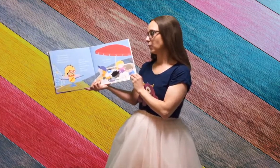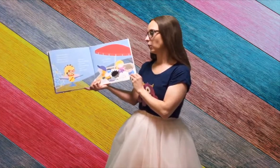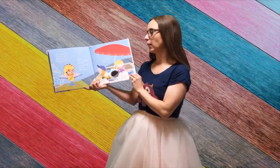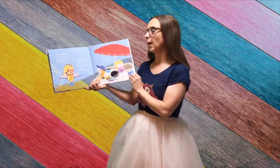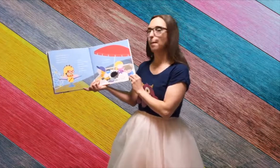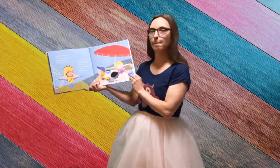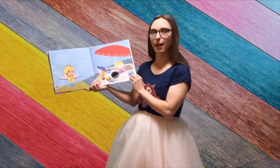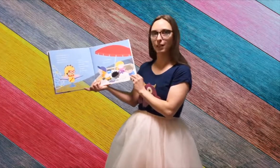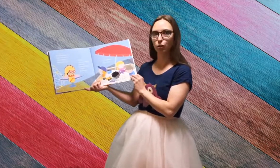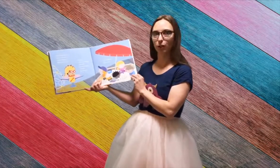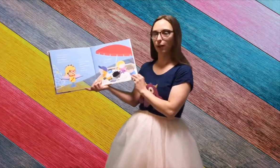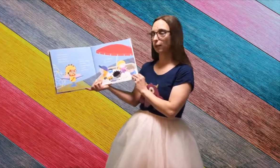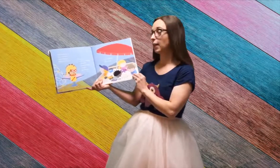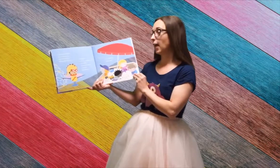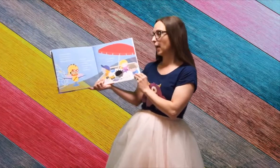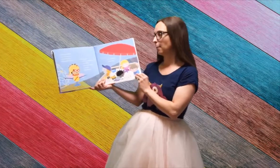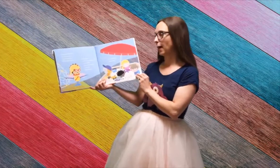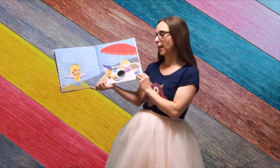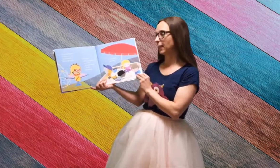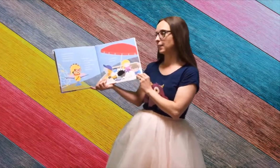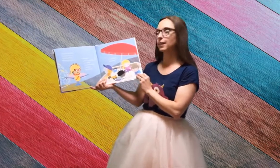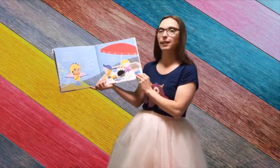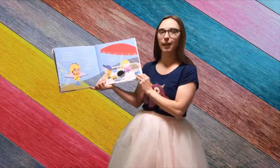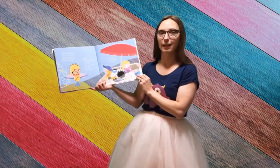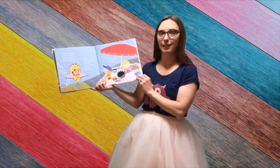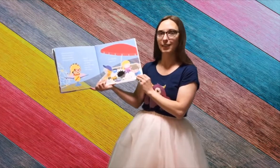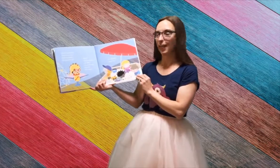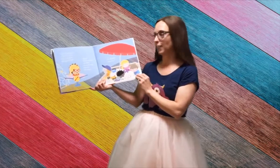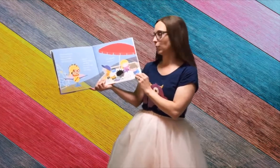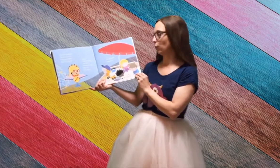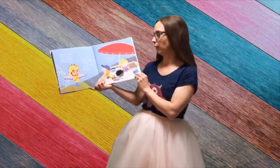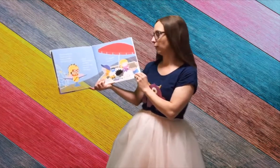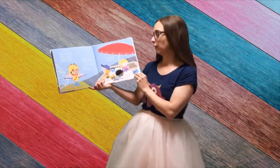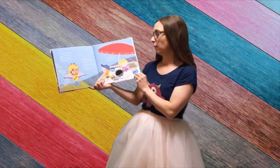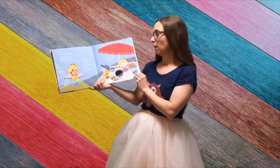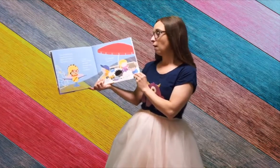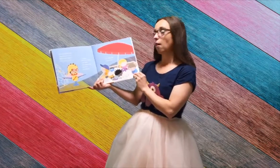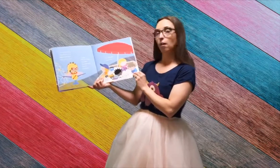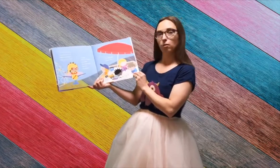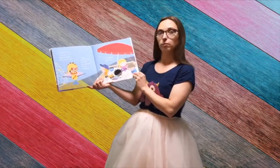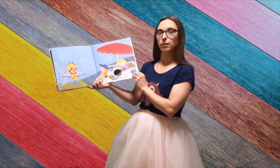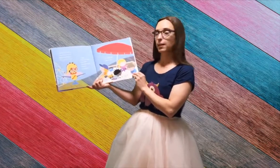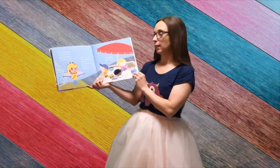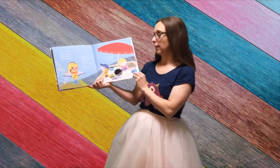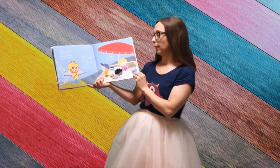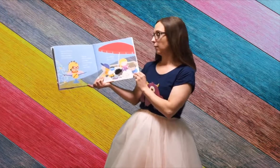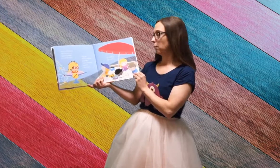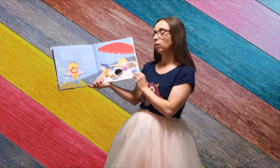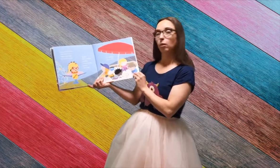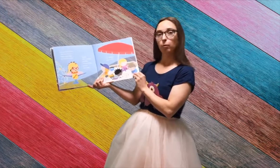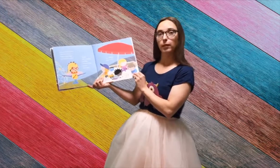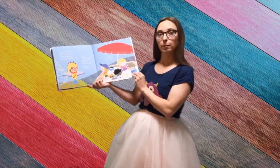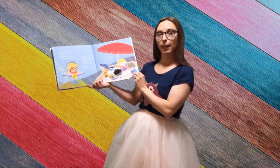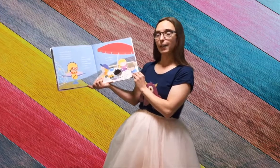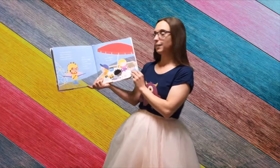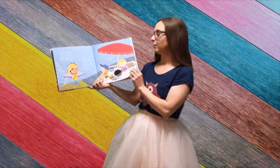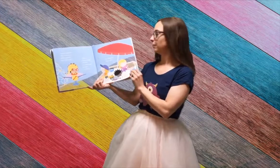and a monster hunter and a pilot and a dinosaur. Oh, said the kid, want to play?